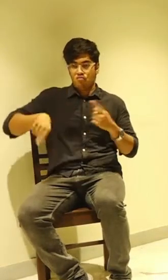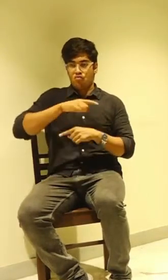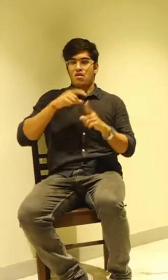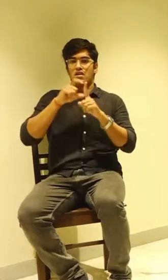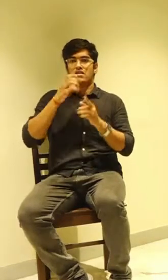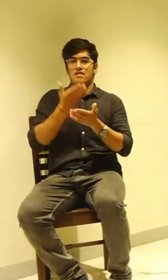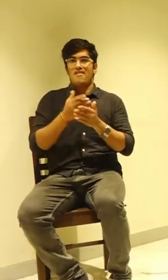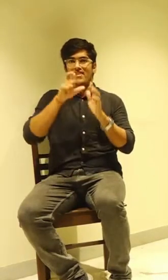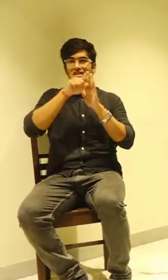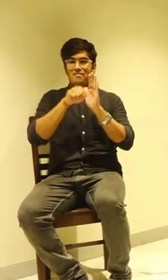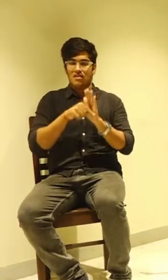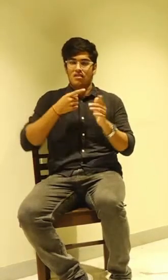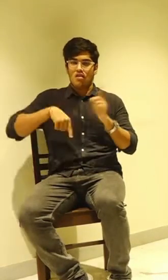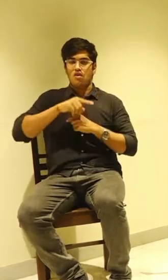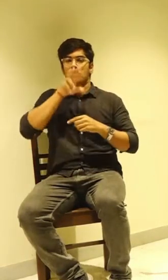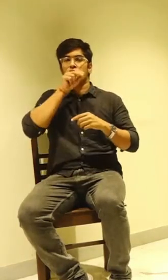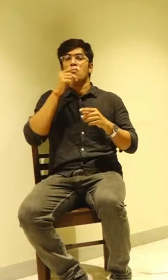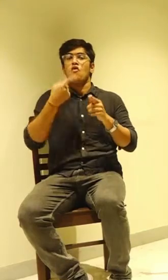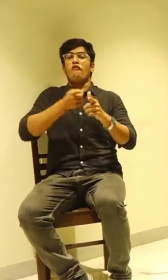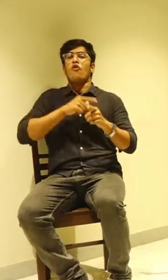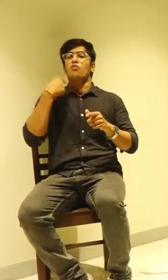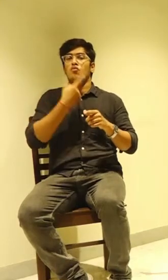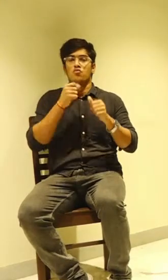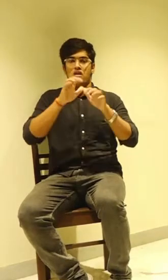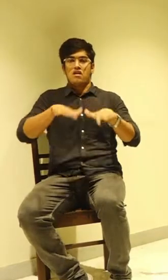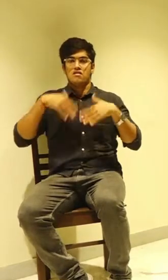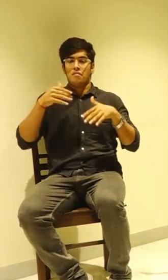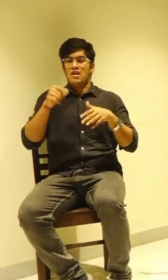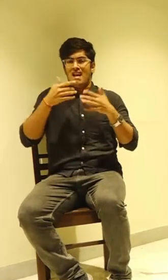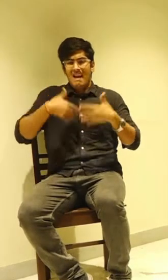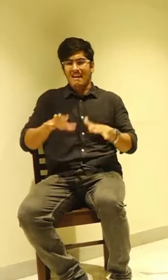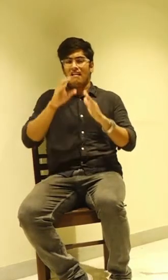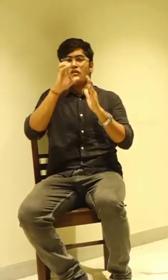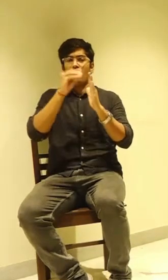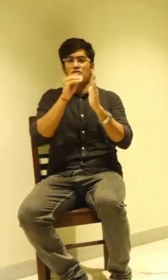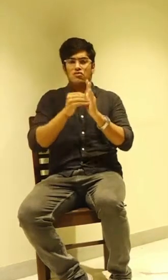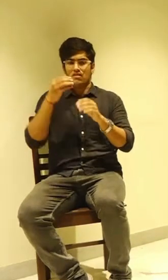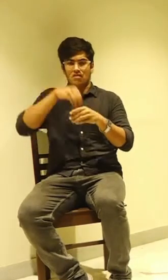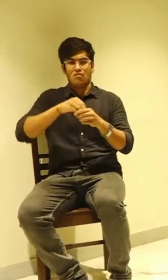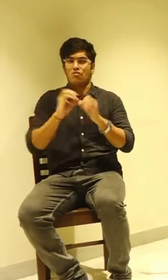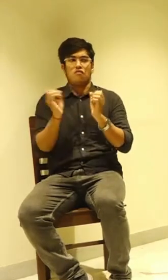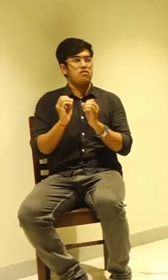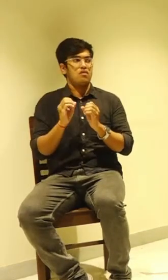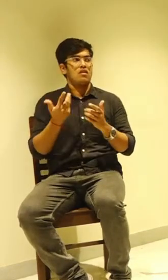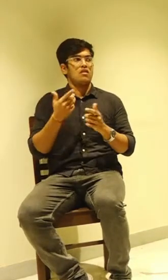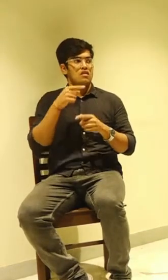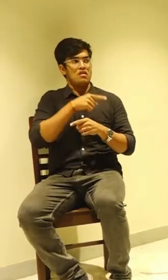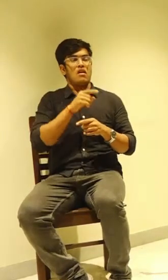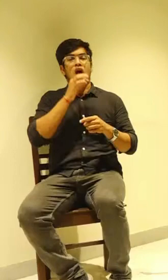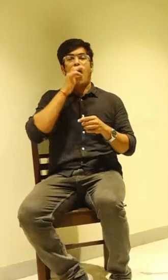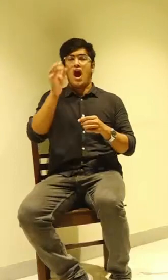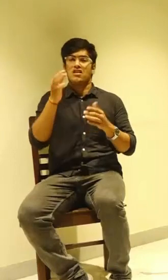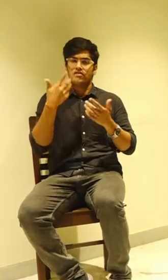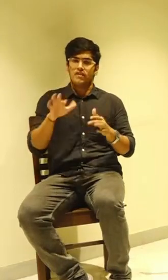have decided that there is no question of a constitution containing a due process. If you have a better argument, he actually challenged K.M. Munshi, if you